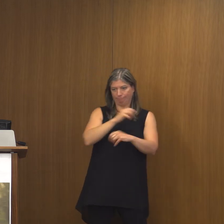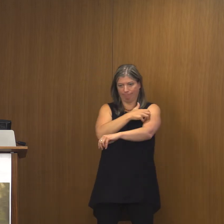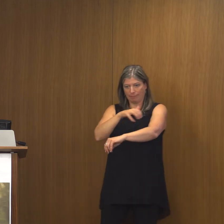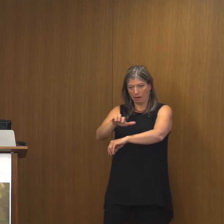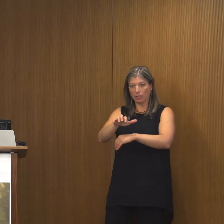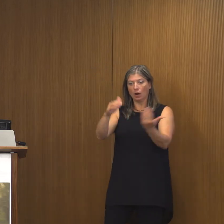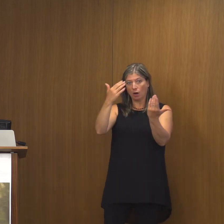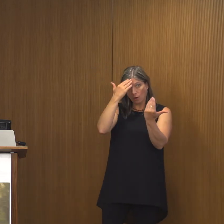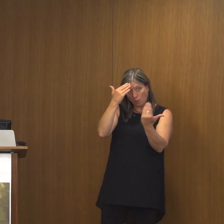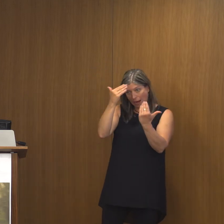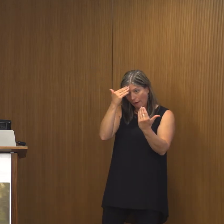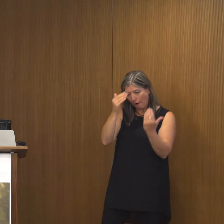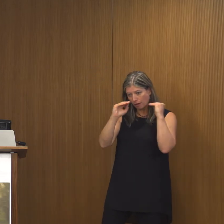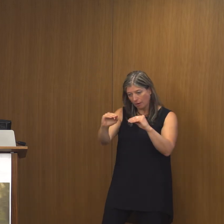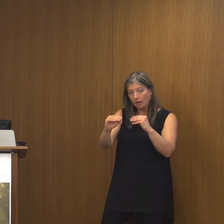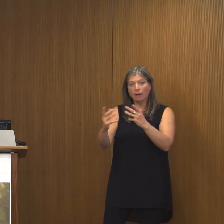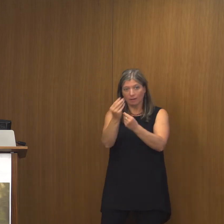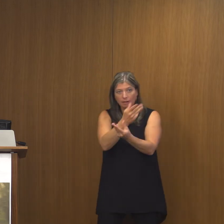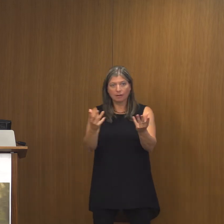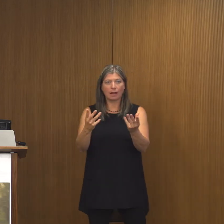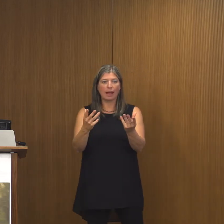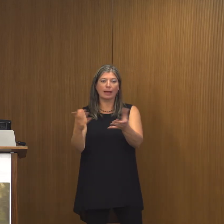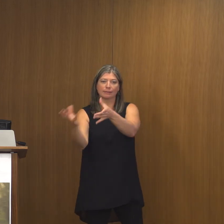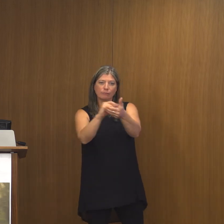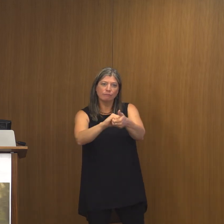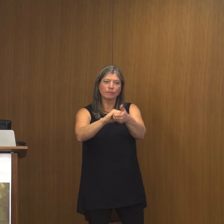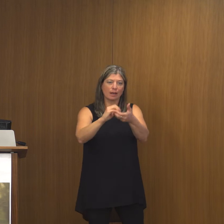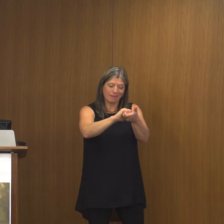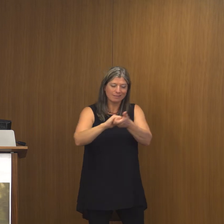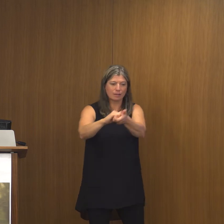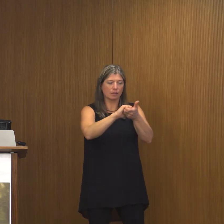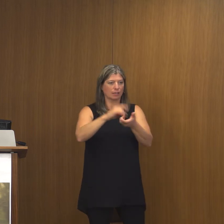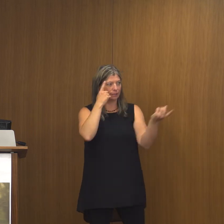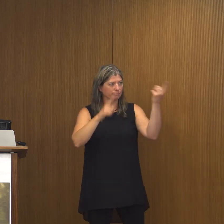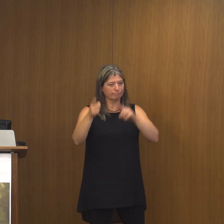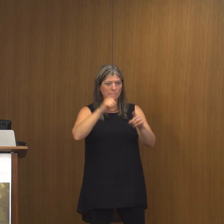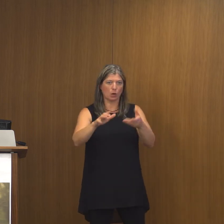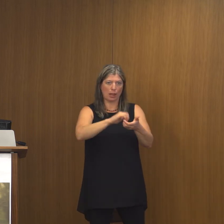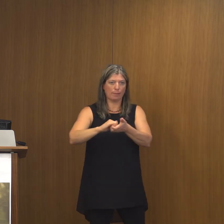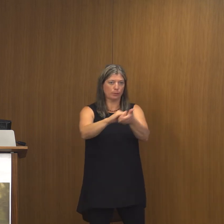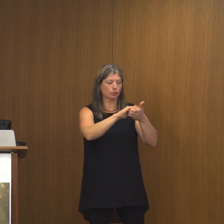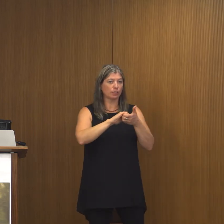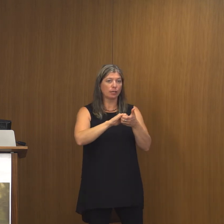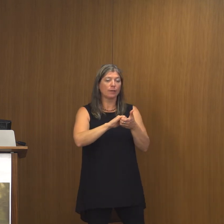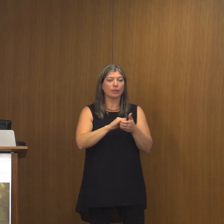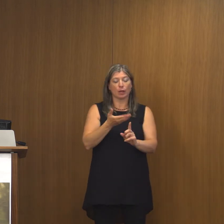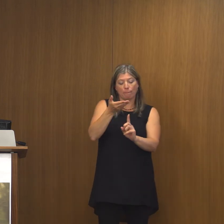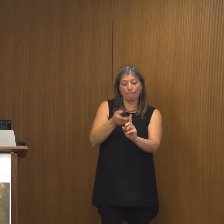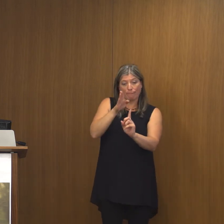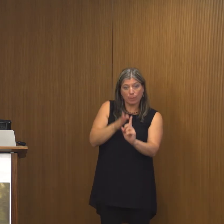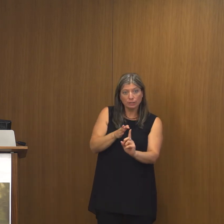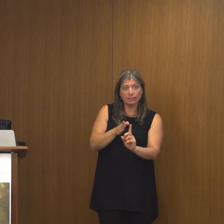having individual supports and reasonable accommodations in public services in general, using a person and family-centered approach,